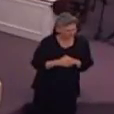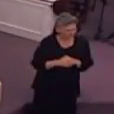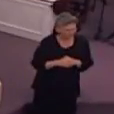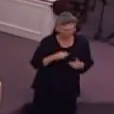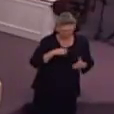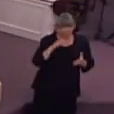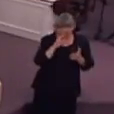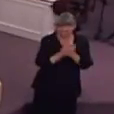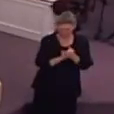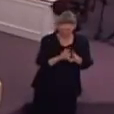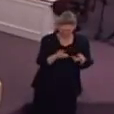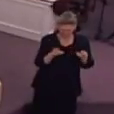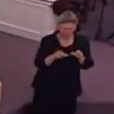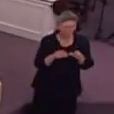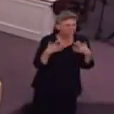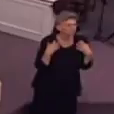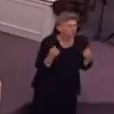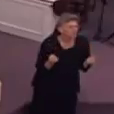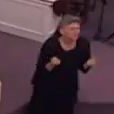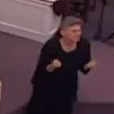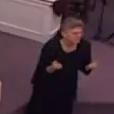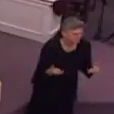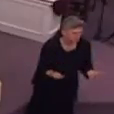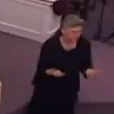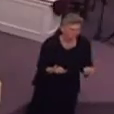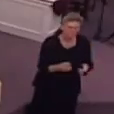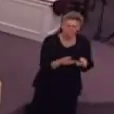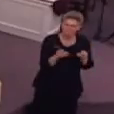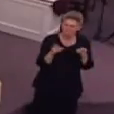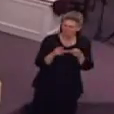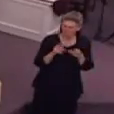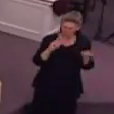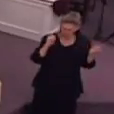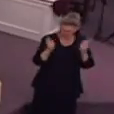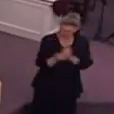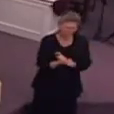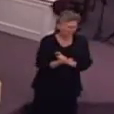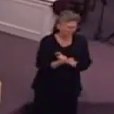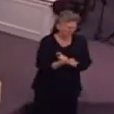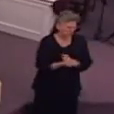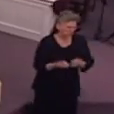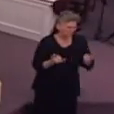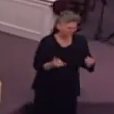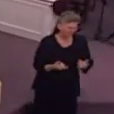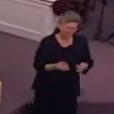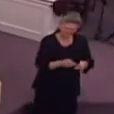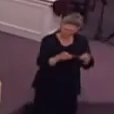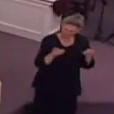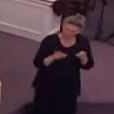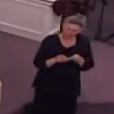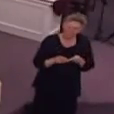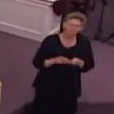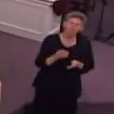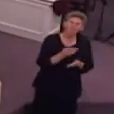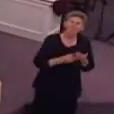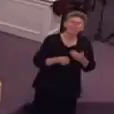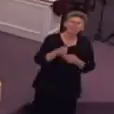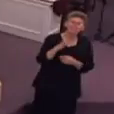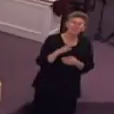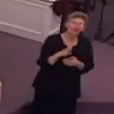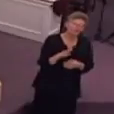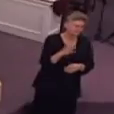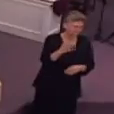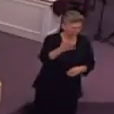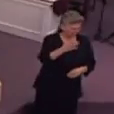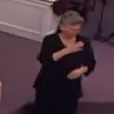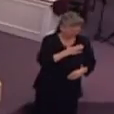I believe that this is a place for healing today. It's a place of change and transformation. It's a place where the hand of God can be gently